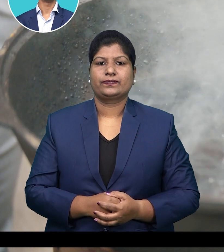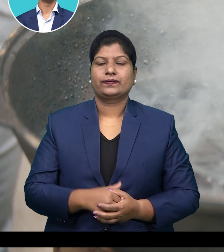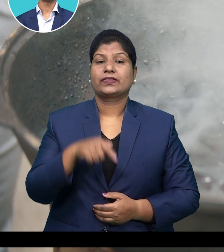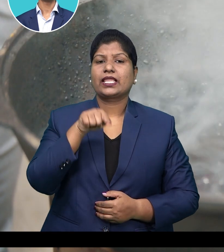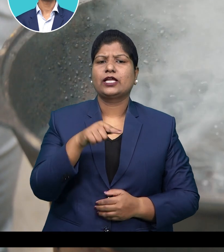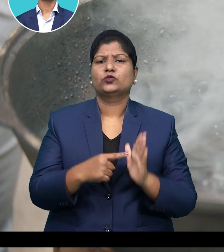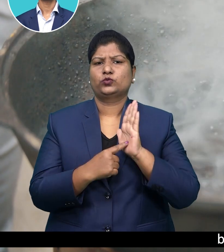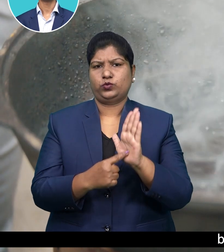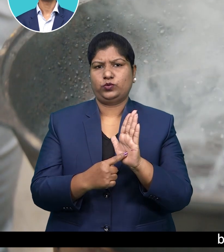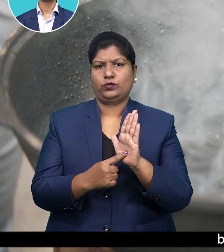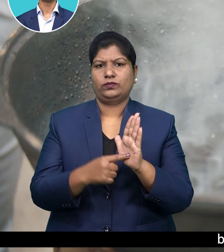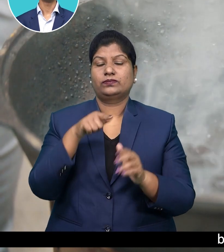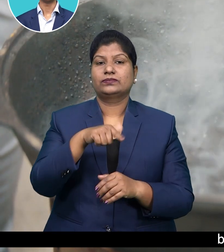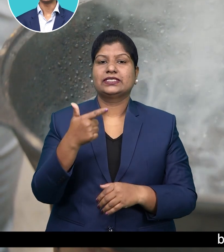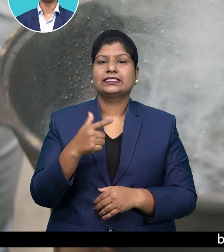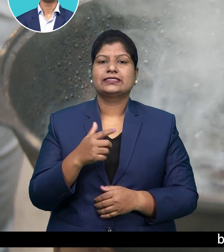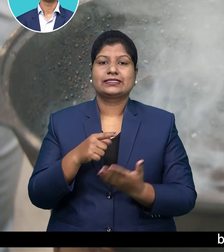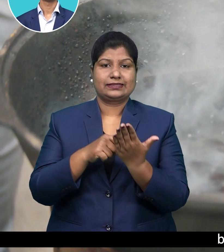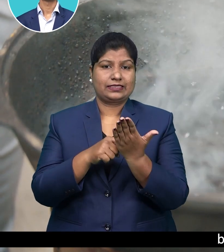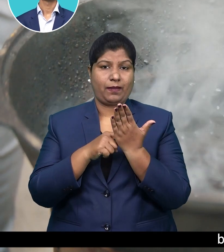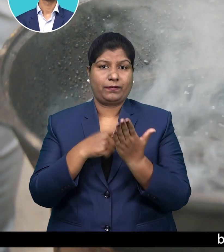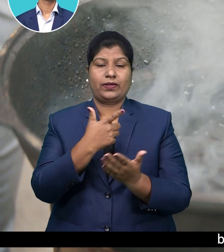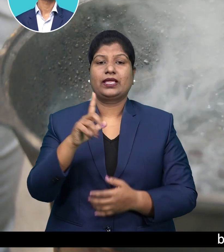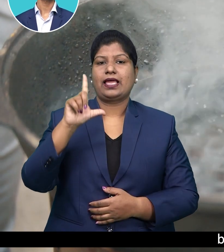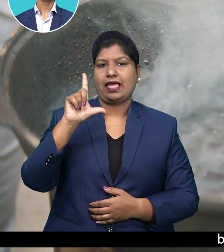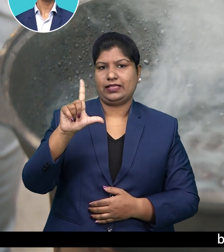It is denoted by the symbol L.